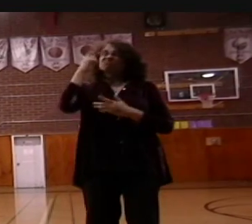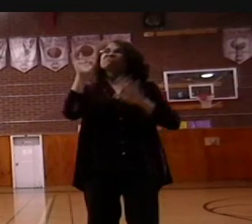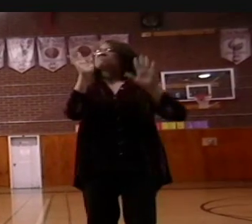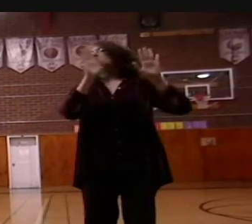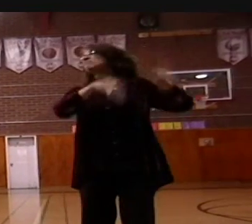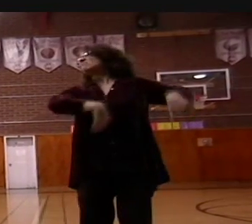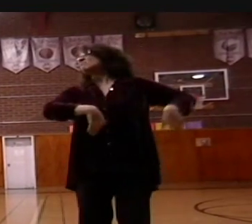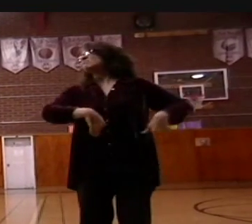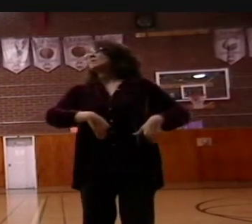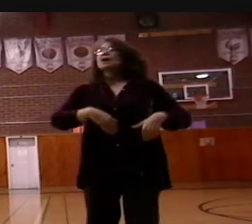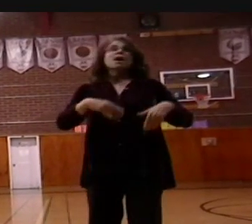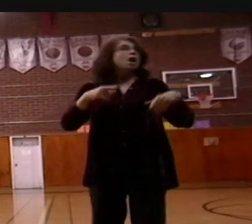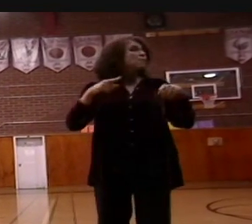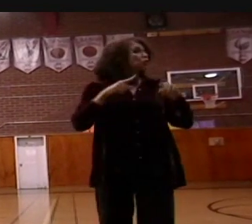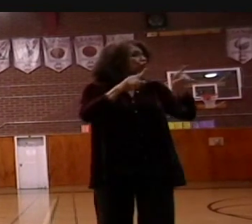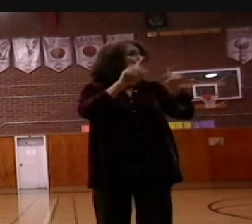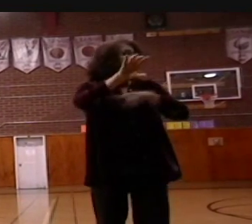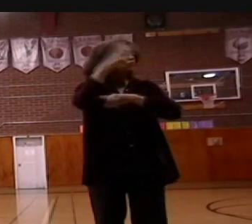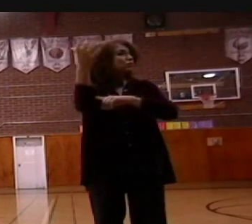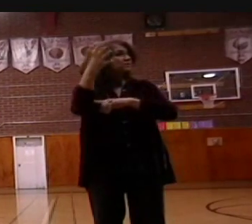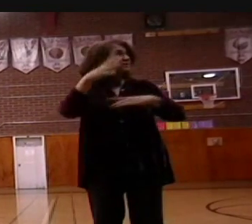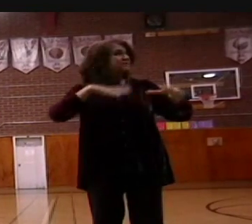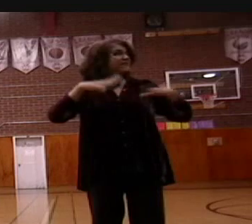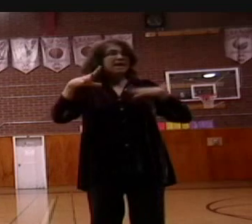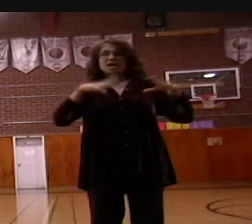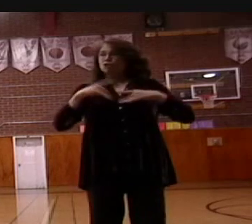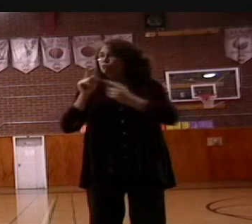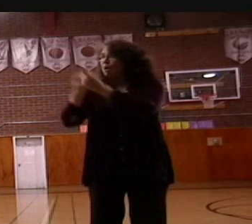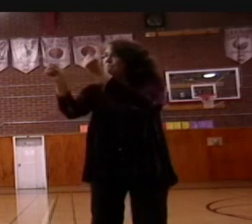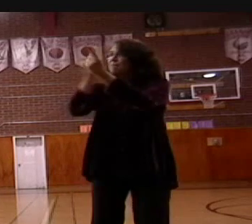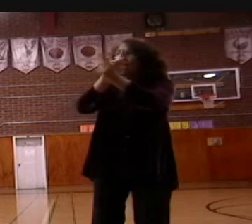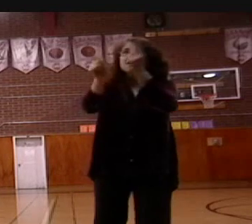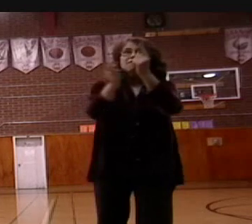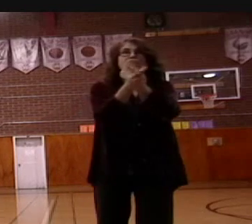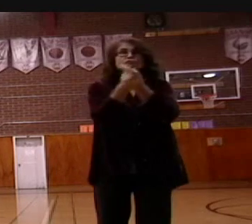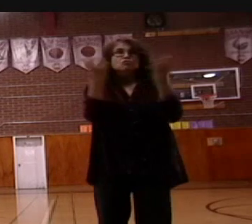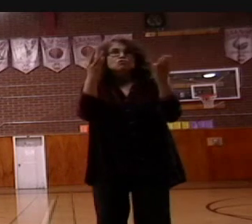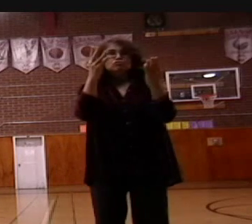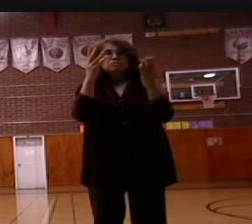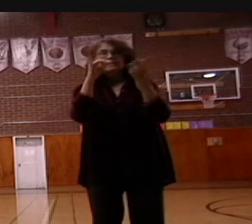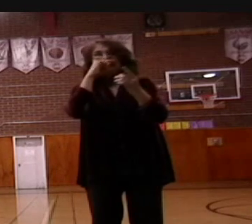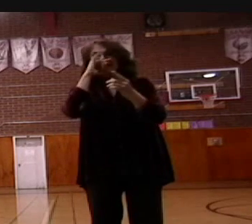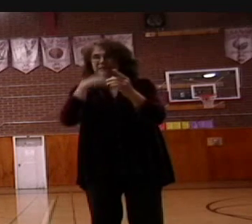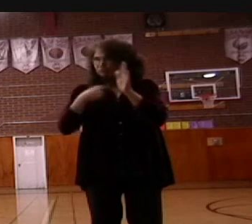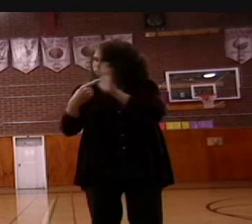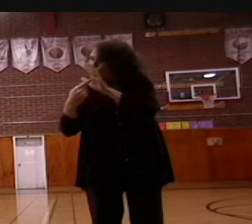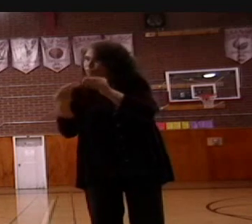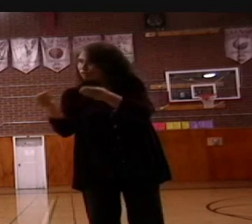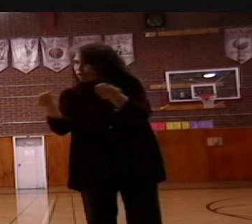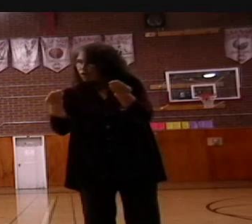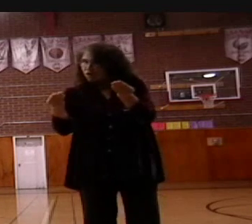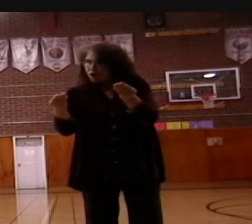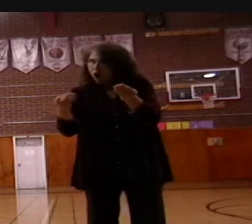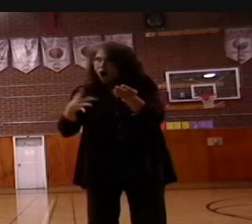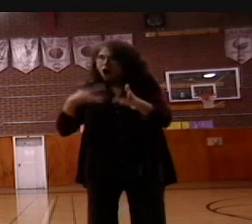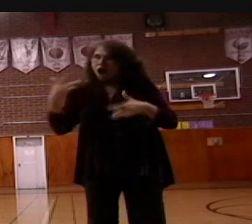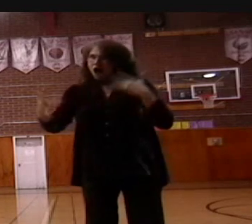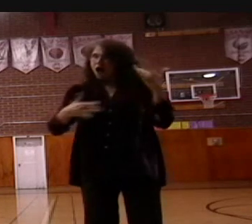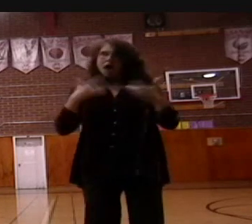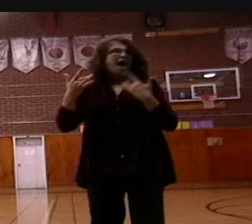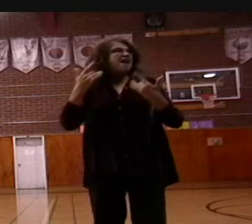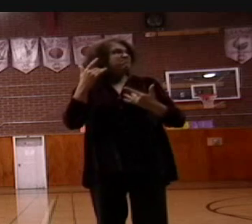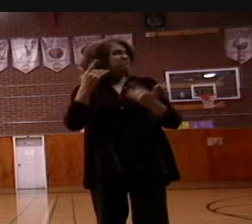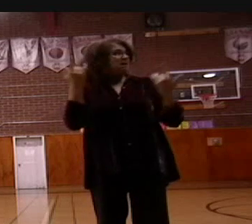During Christmas vacation, I made a few more to show kids at school. One thing led to another, and before long, I was taking orders